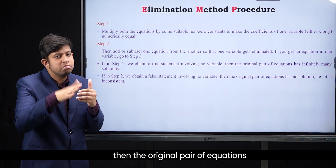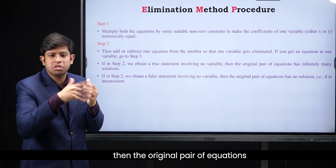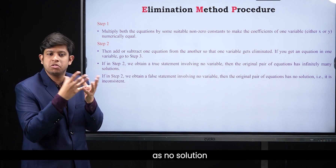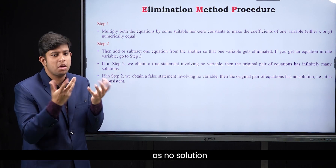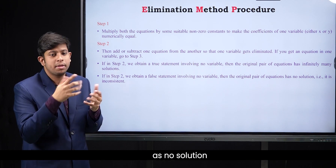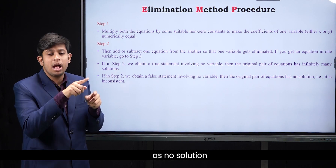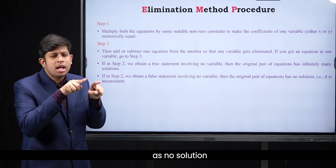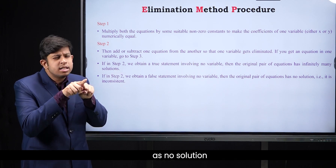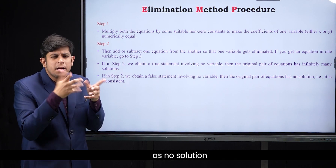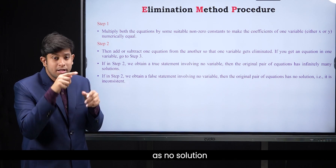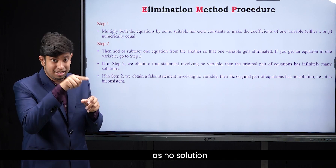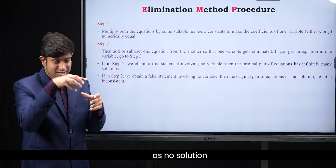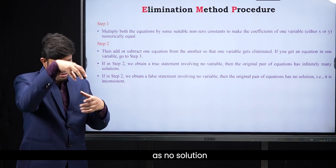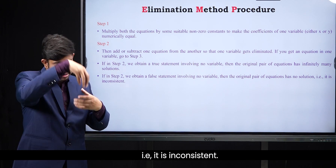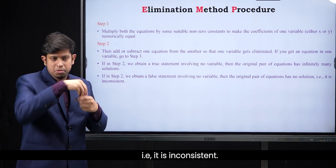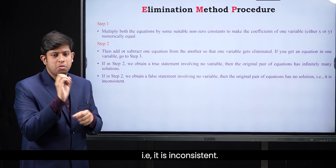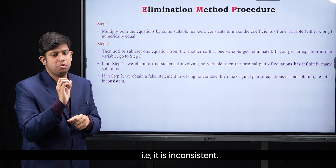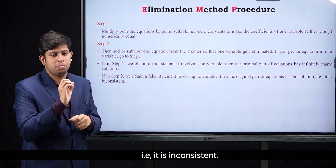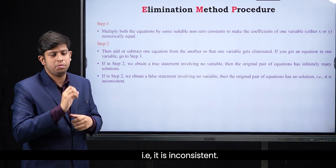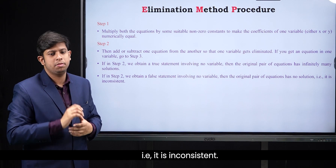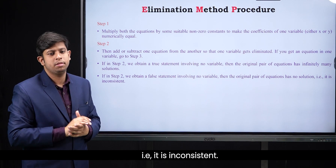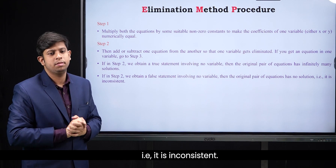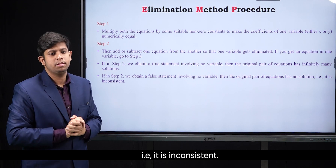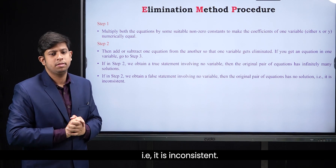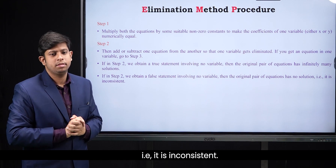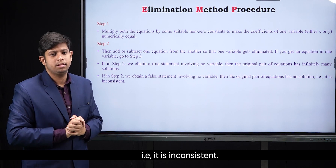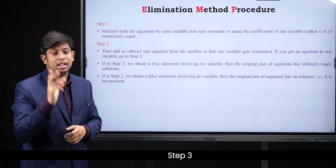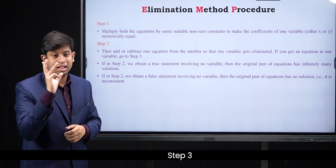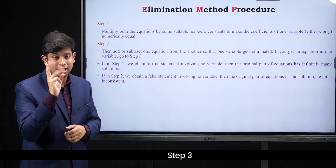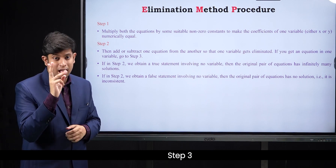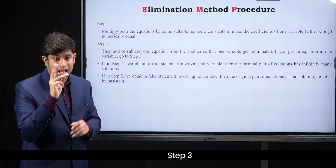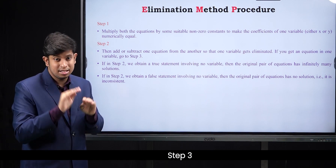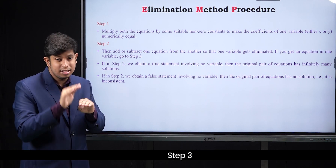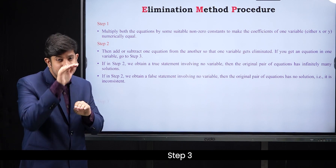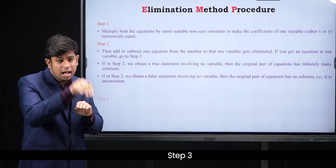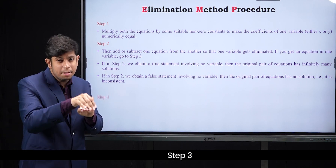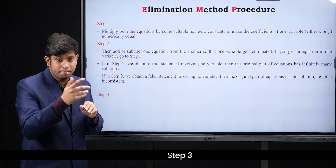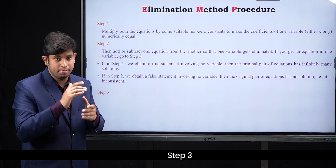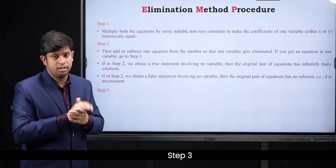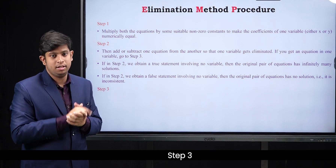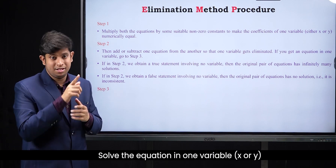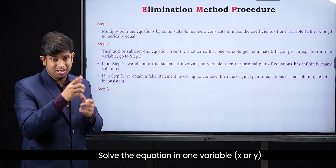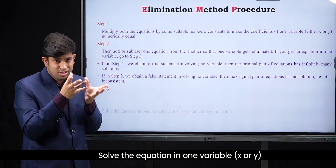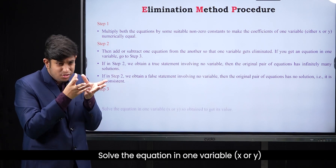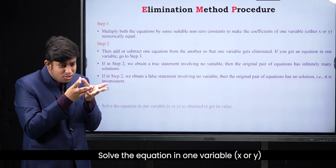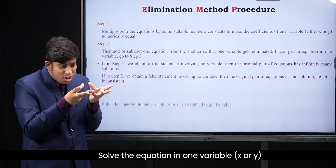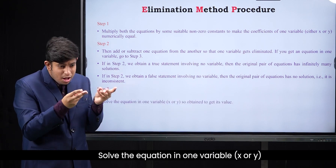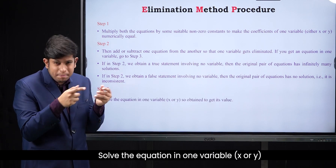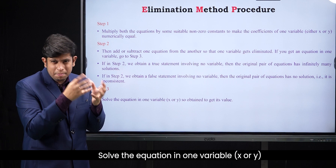equations has no solution, that is, it is inconsistent. Step 3. Solve the equation in one